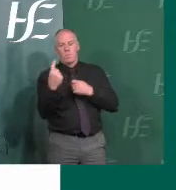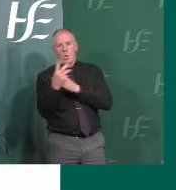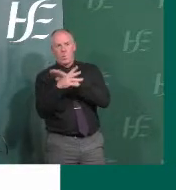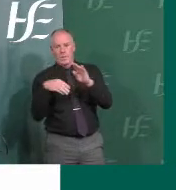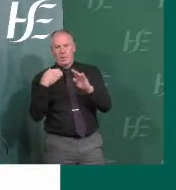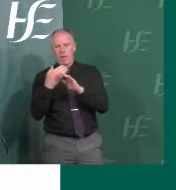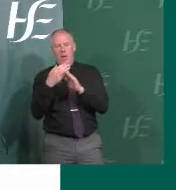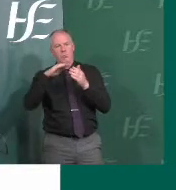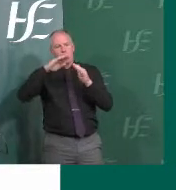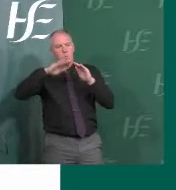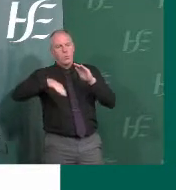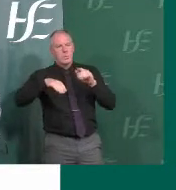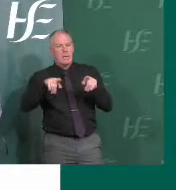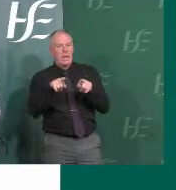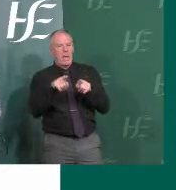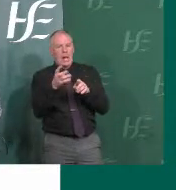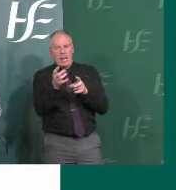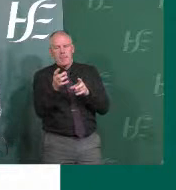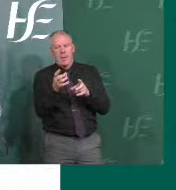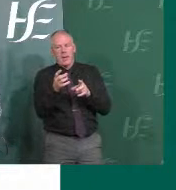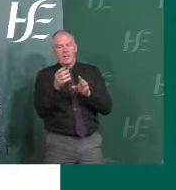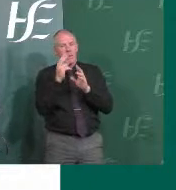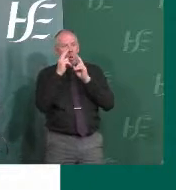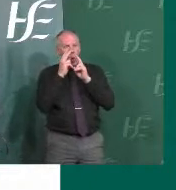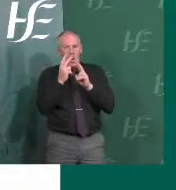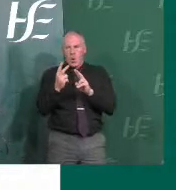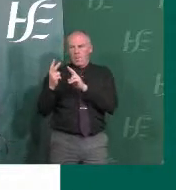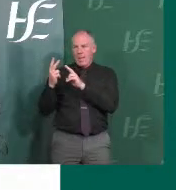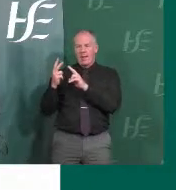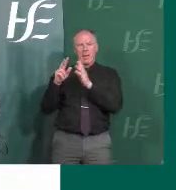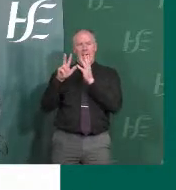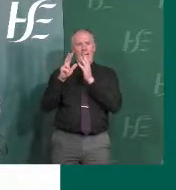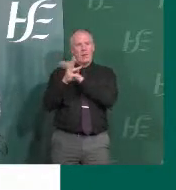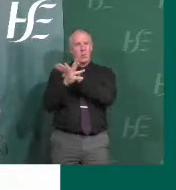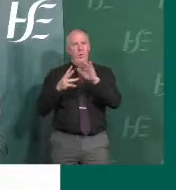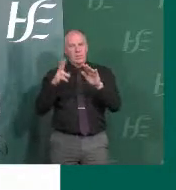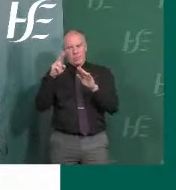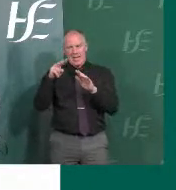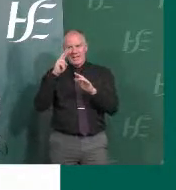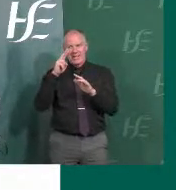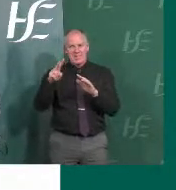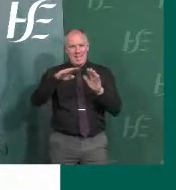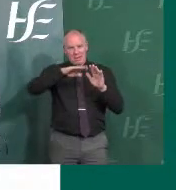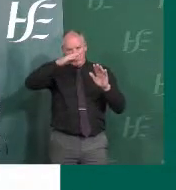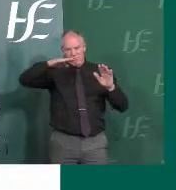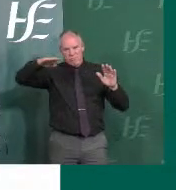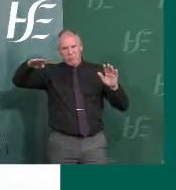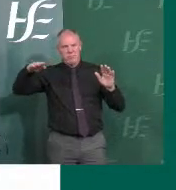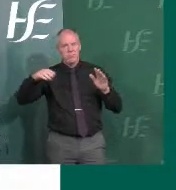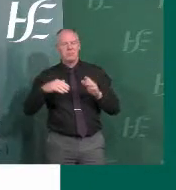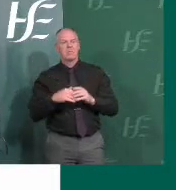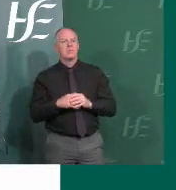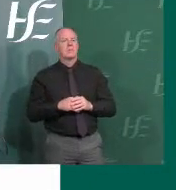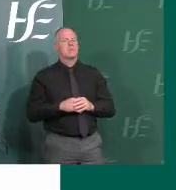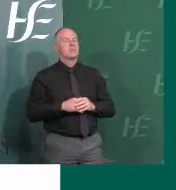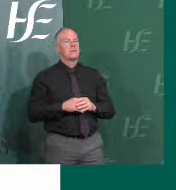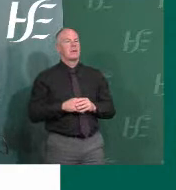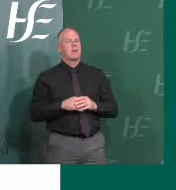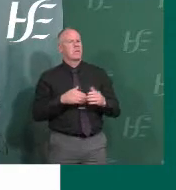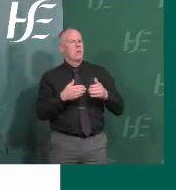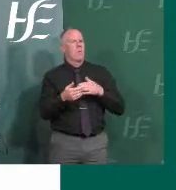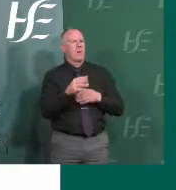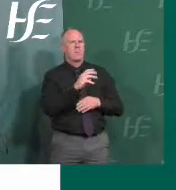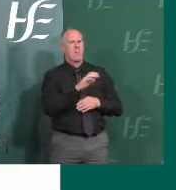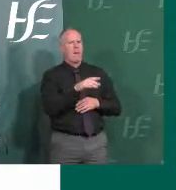little bit. And again, if you condense that into an 8-week view, you can see attendances and admission patterns. And to reflect on what Paul